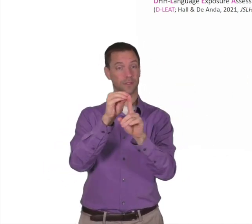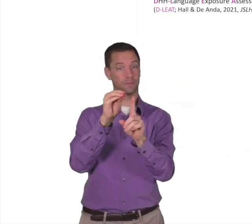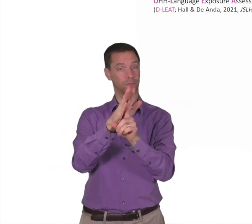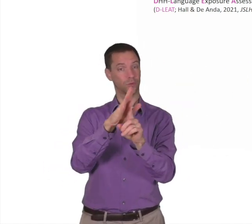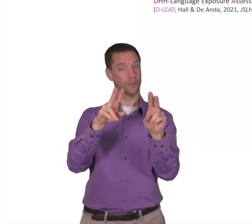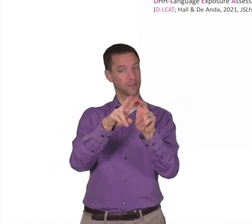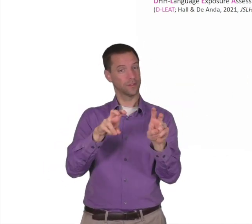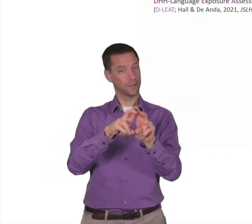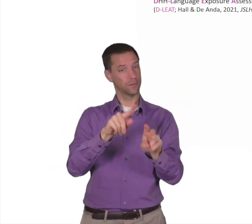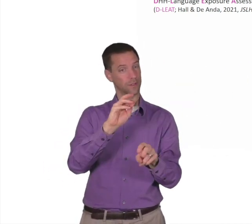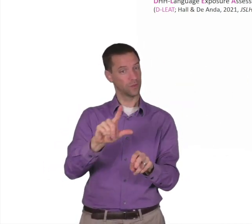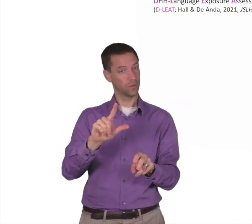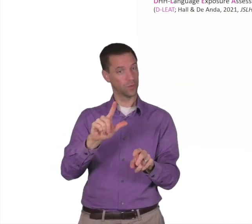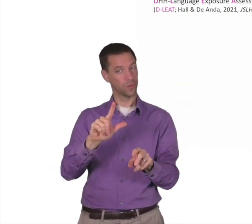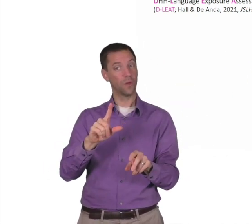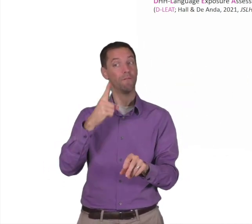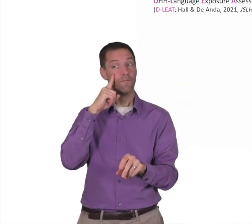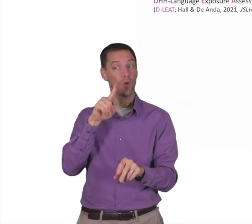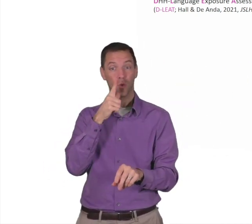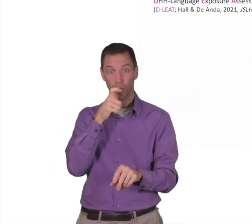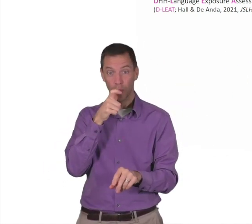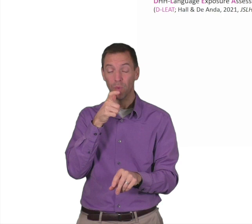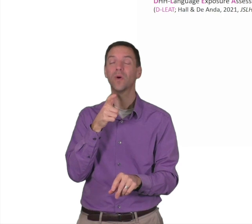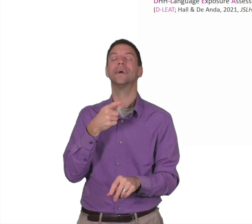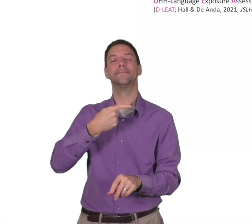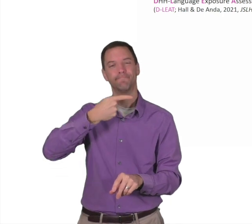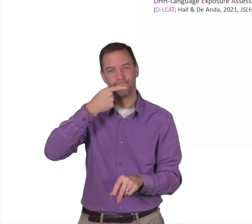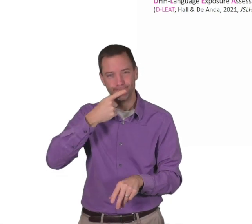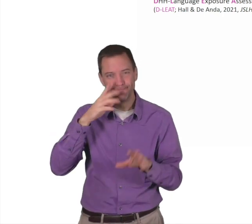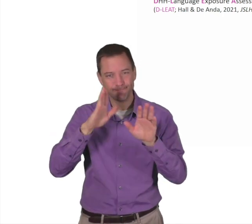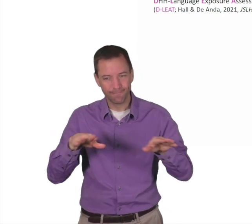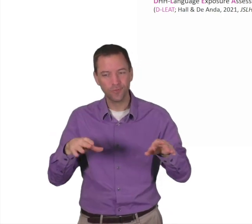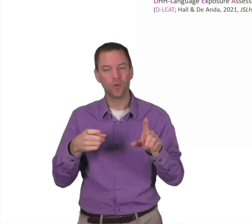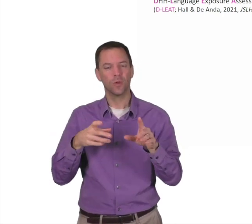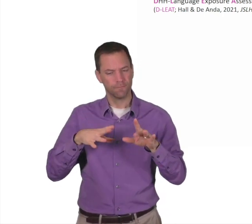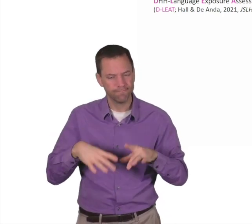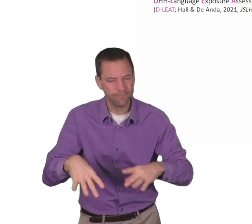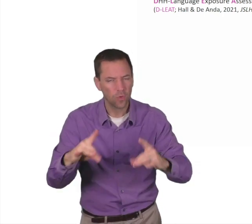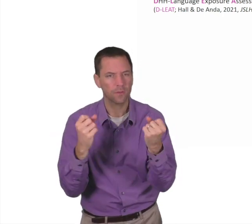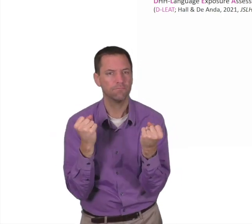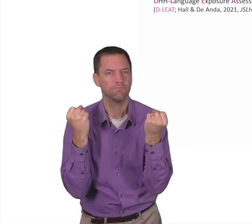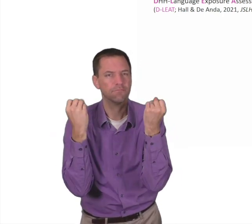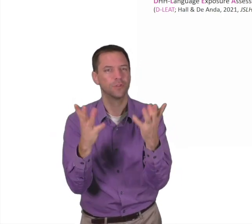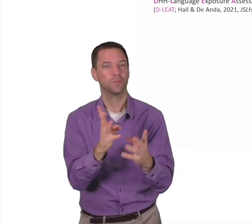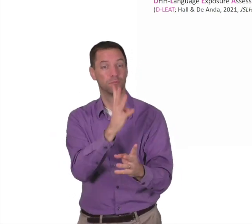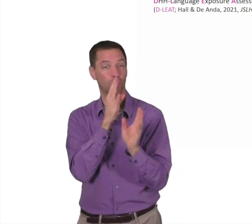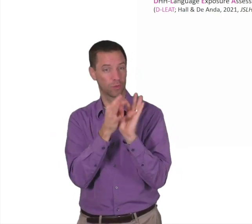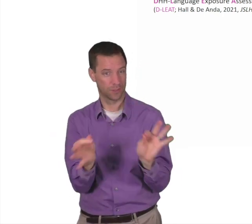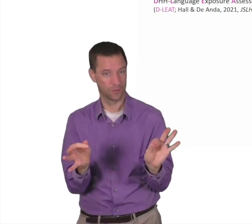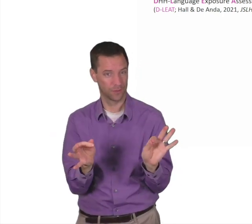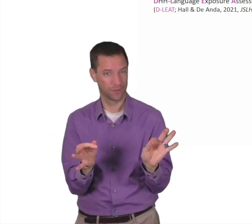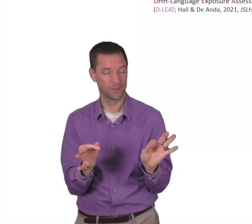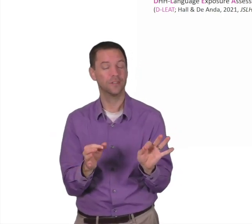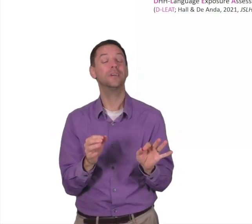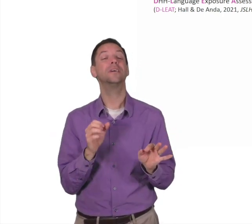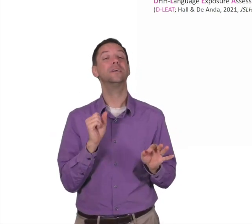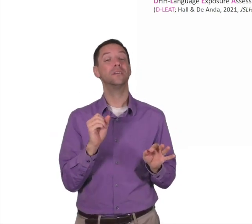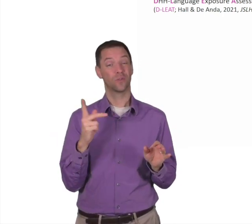DeAnda developed the language exposure assessment tool, which was designed for hearing children who are acquiring